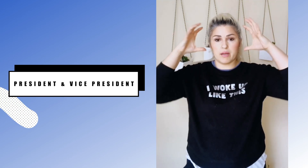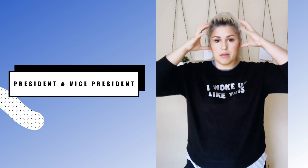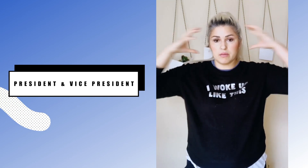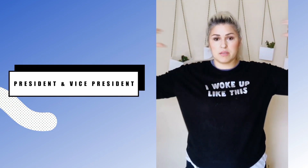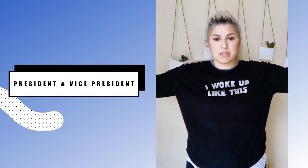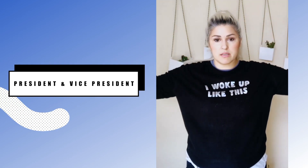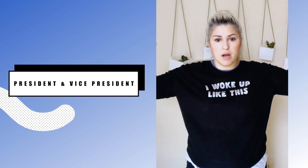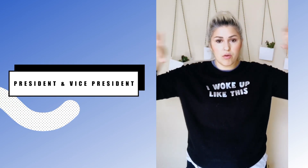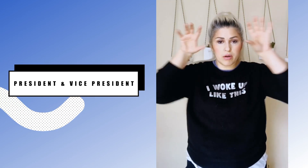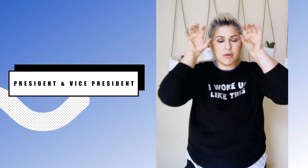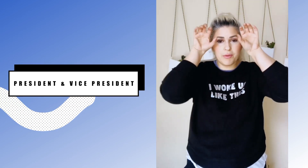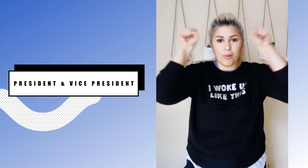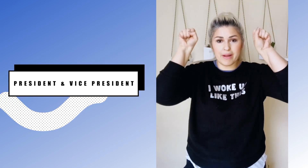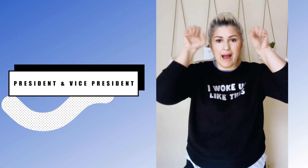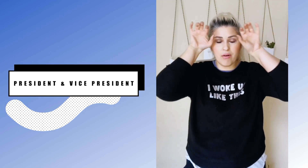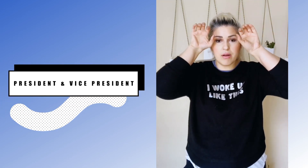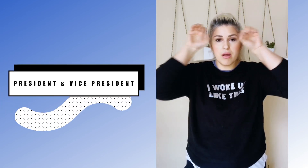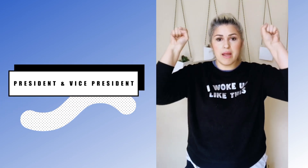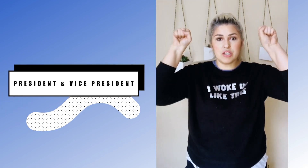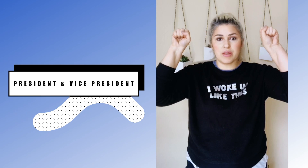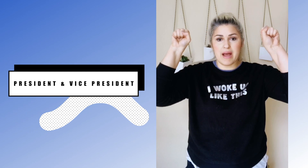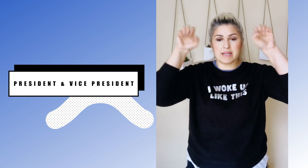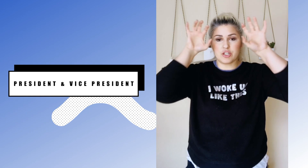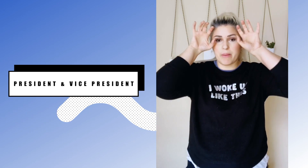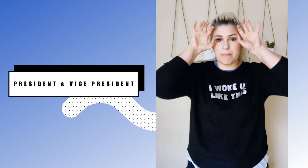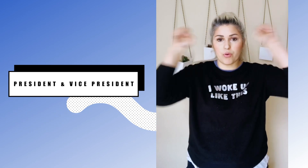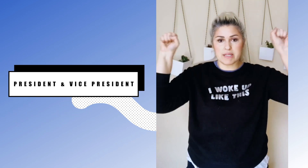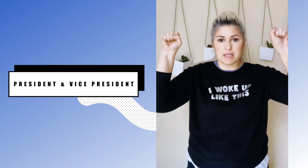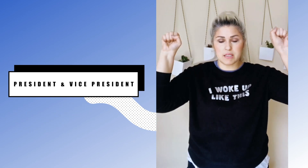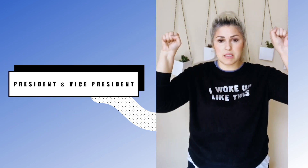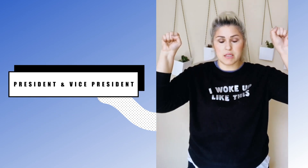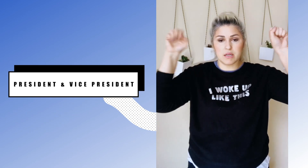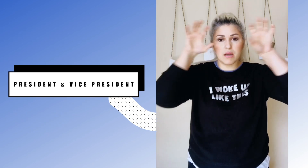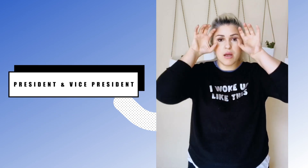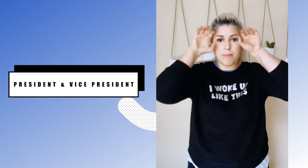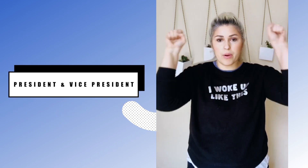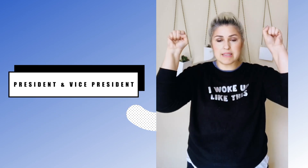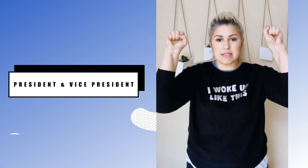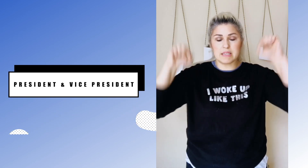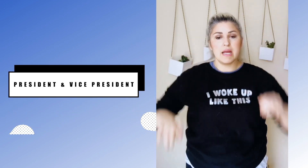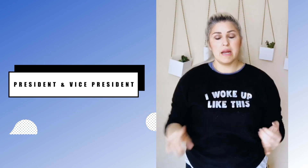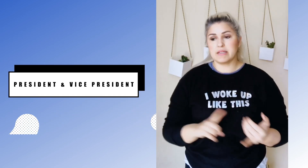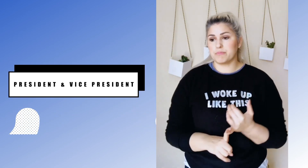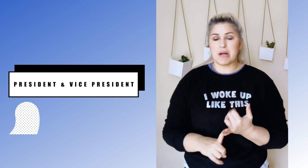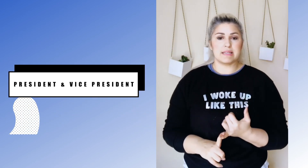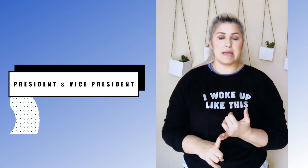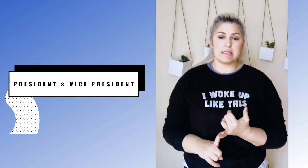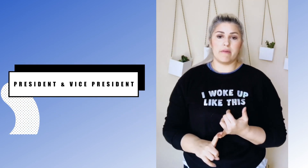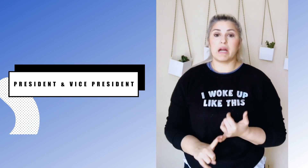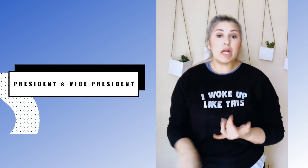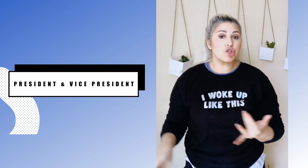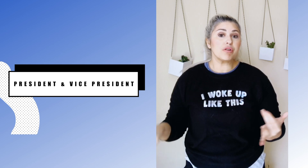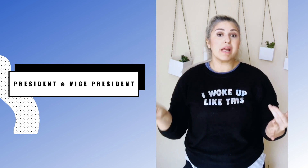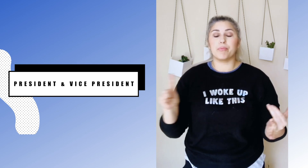like we're like a Texas Longhorn, you're pulling out into the S handshake. President. President. Now this is